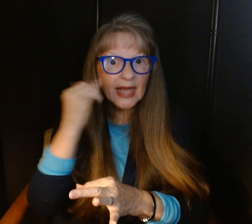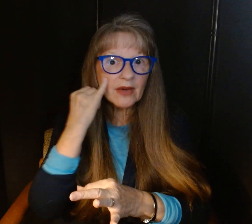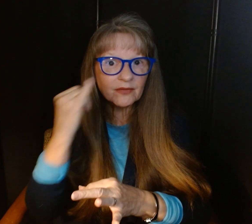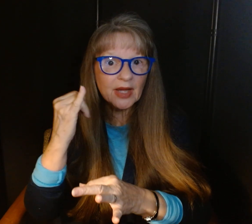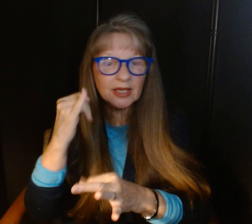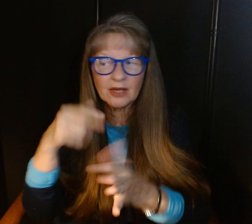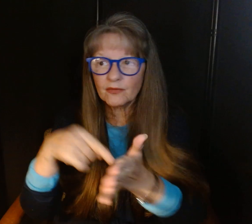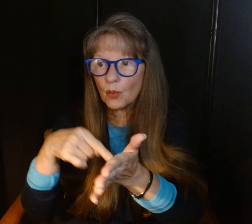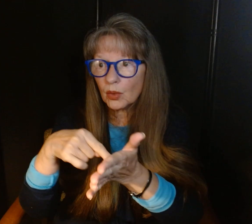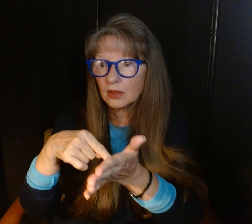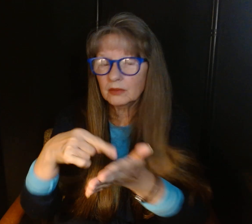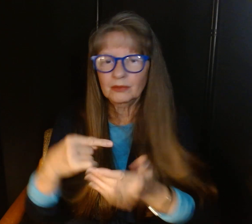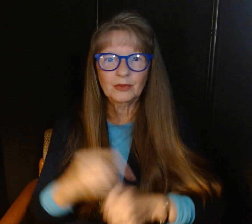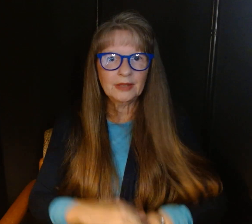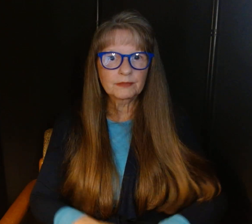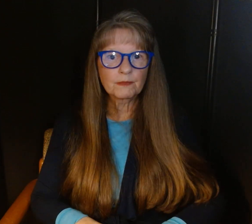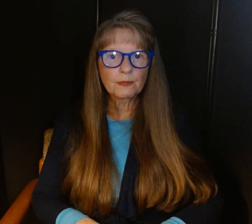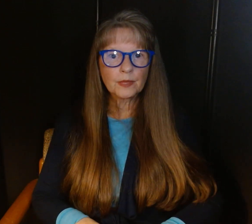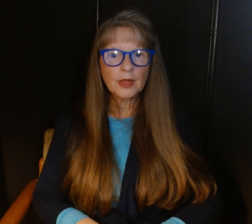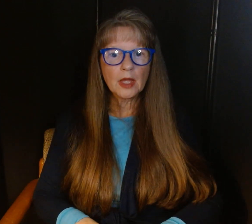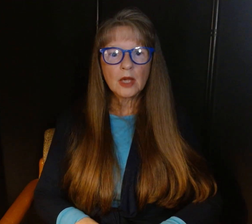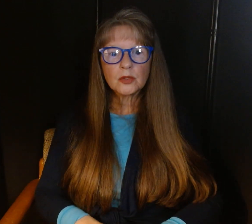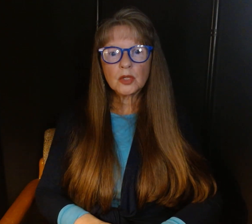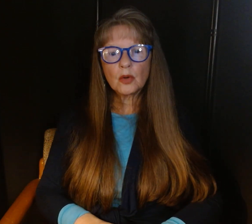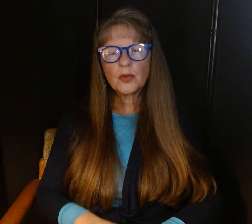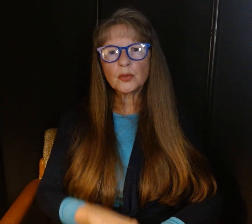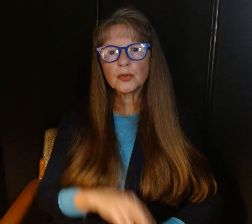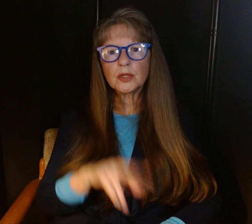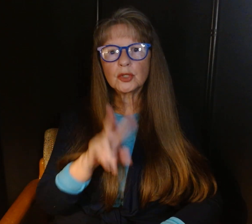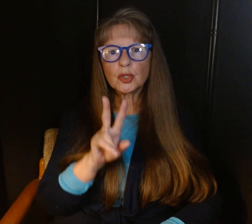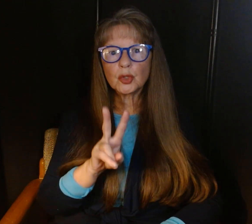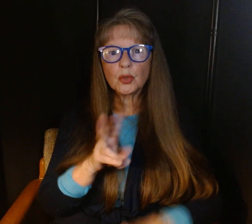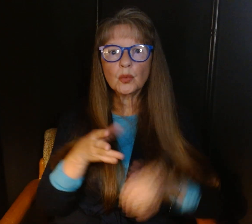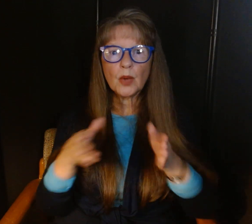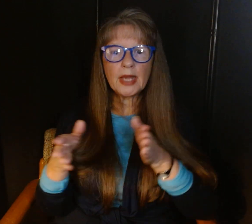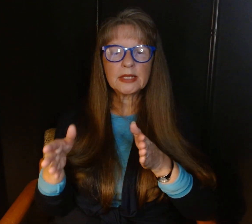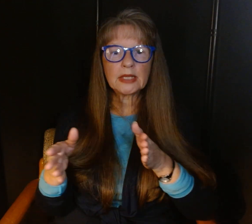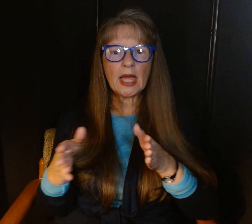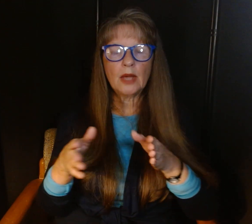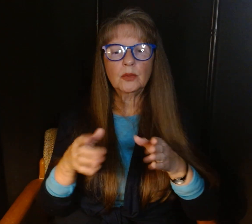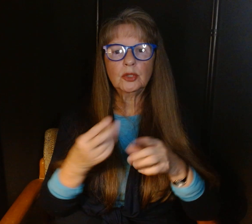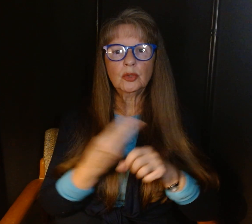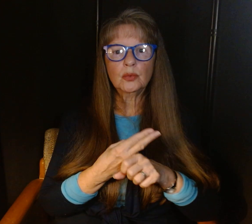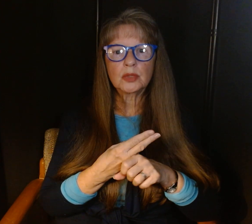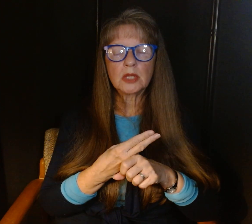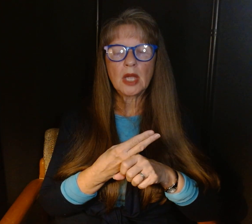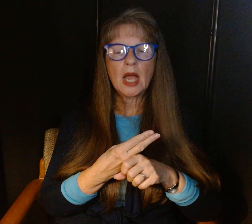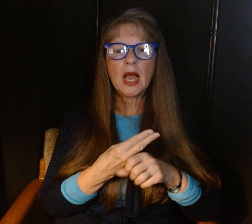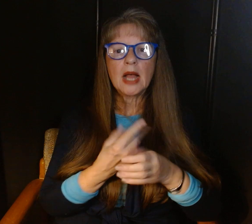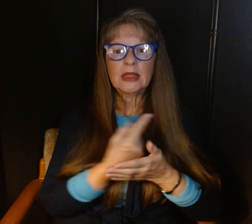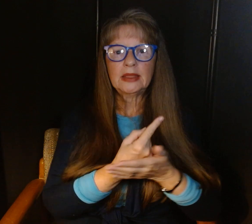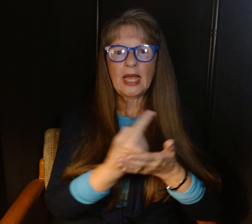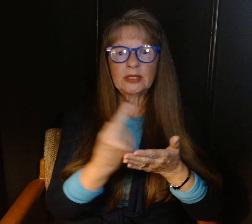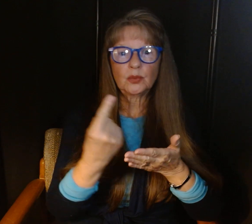if I can afford, right? So those are the two ways that I would use last